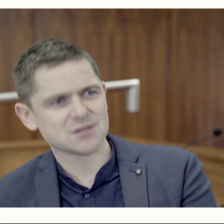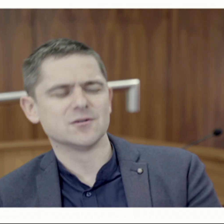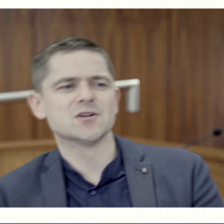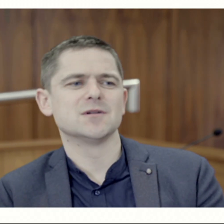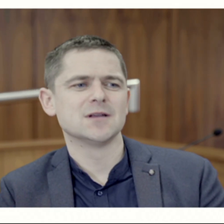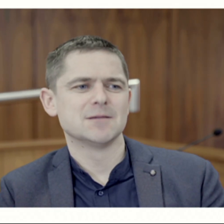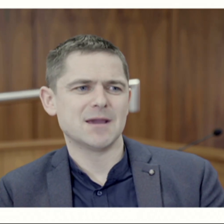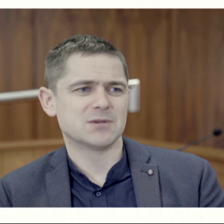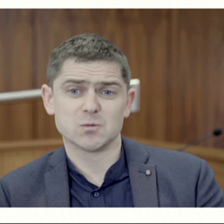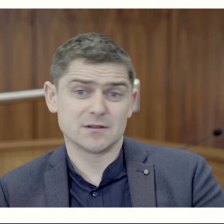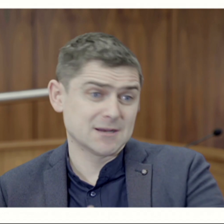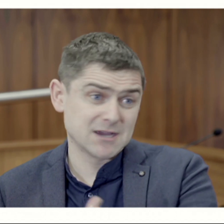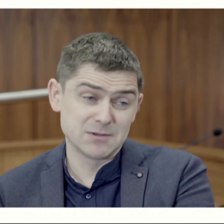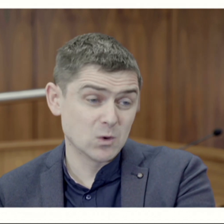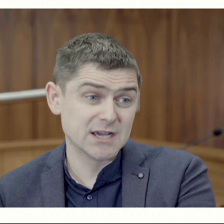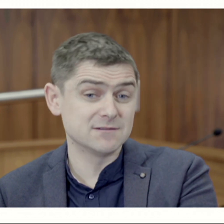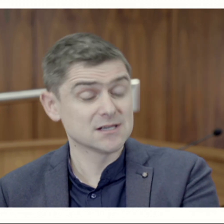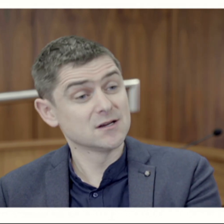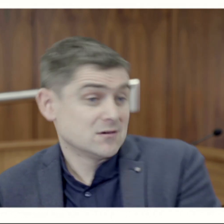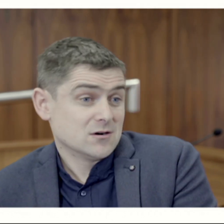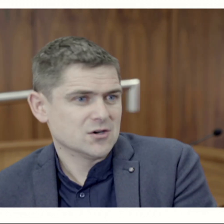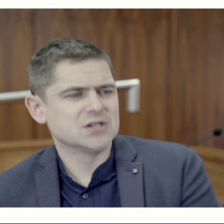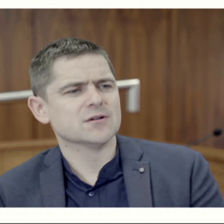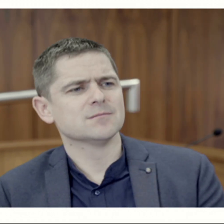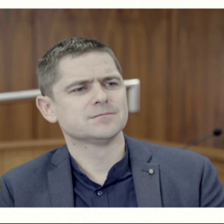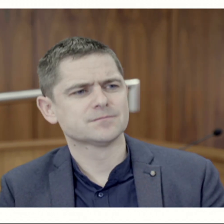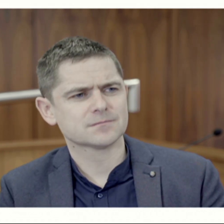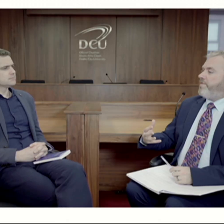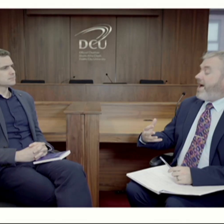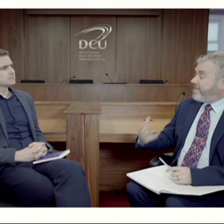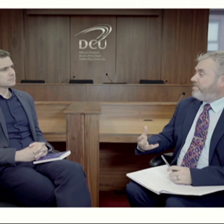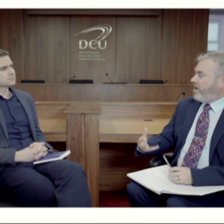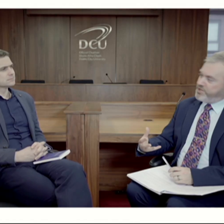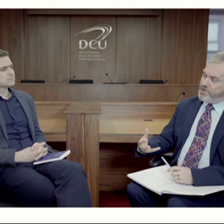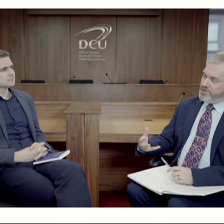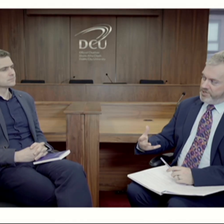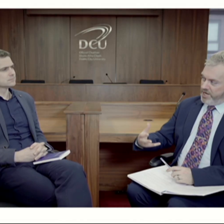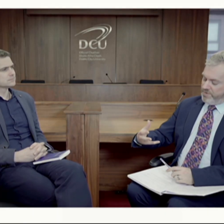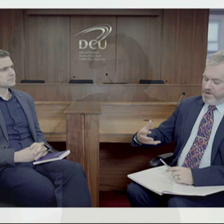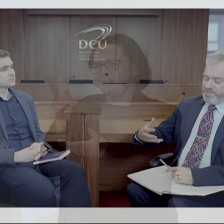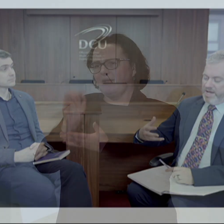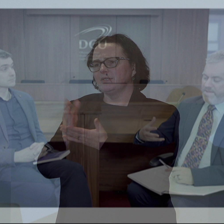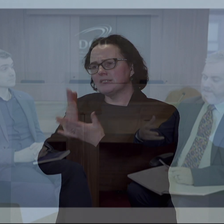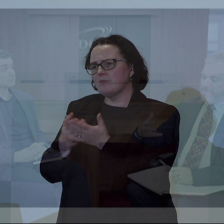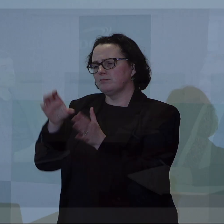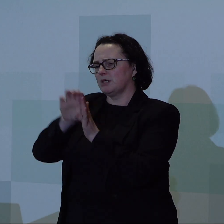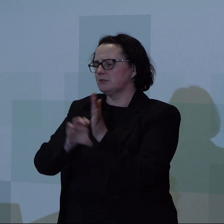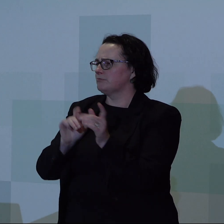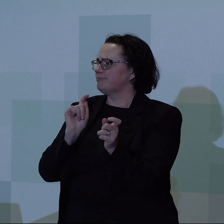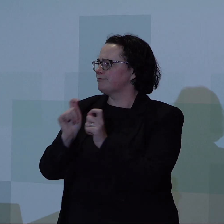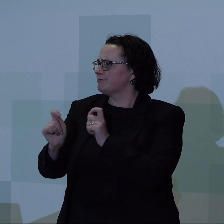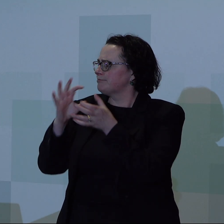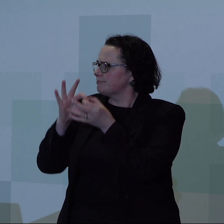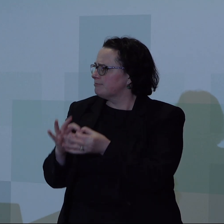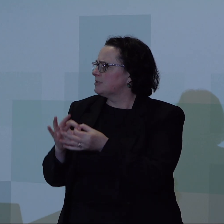of vulnerable members, whether that might be wives or children. We've had some constitutional change around the family and the